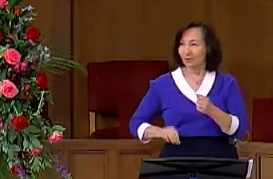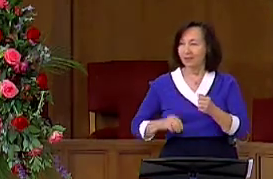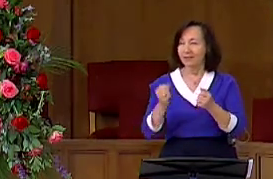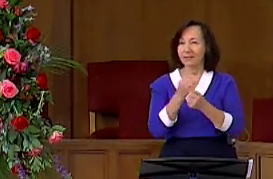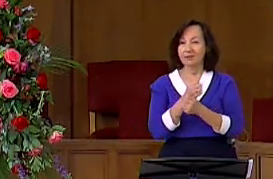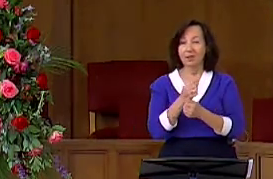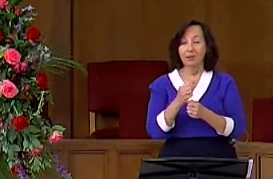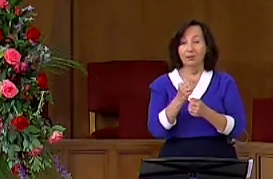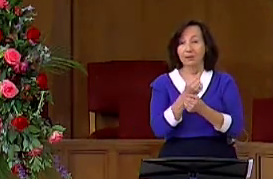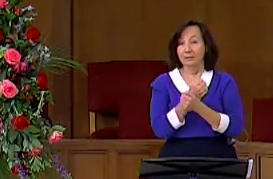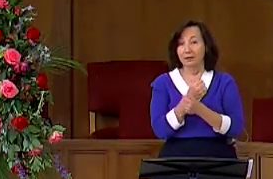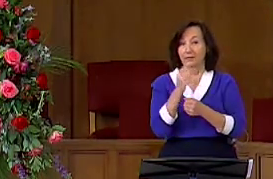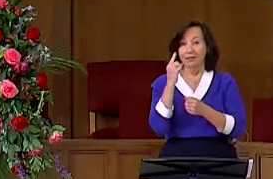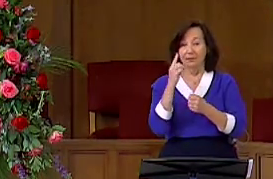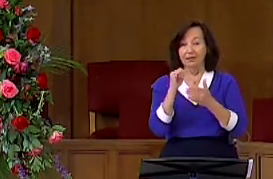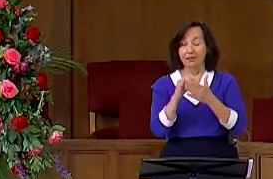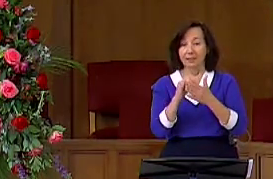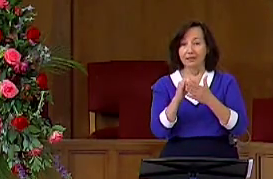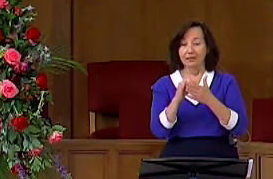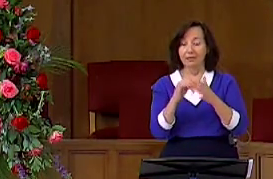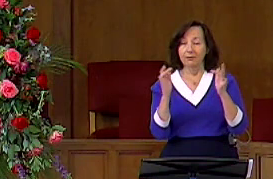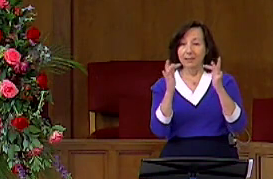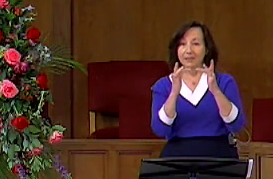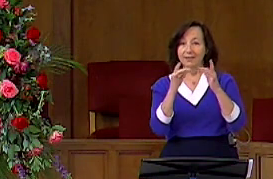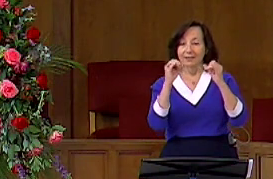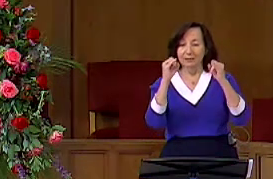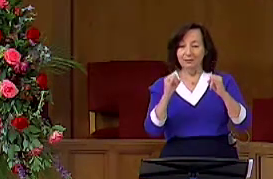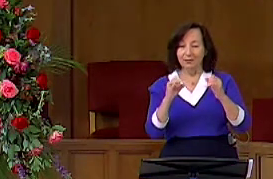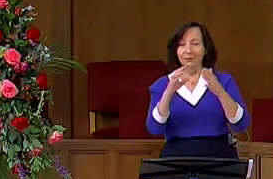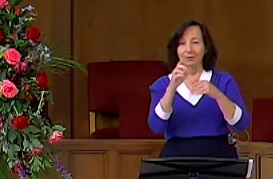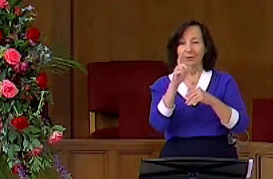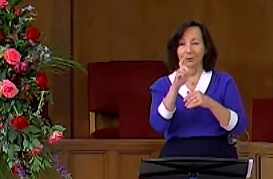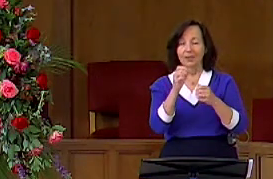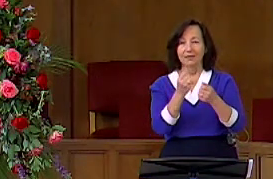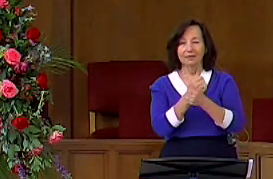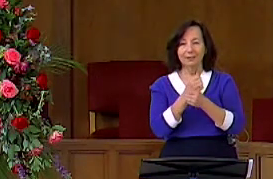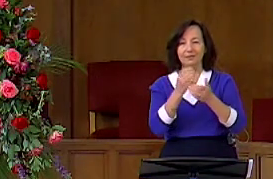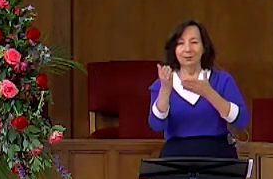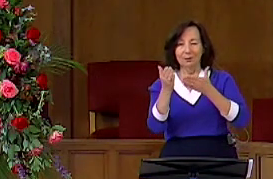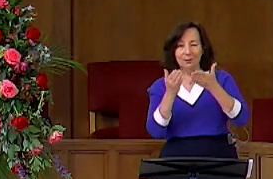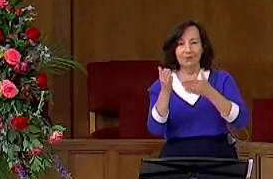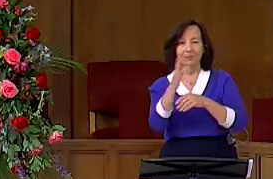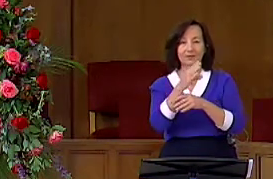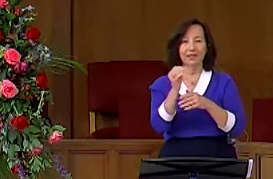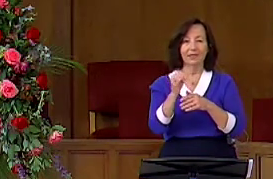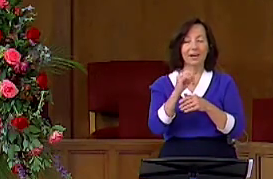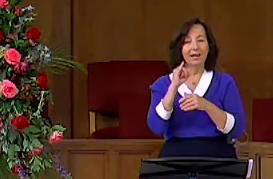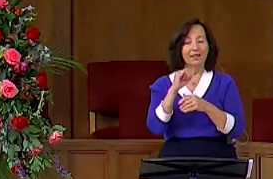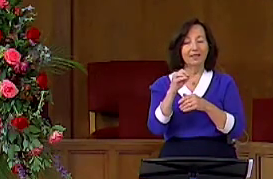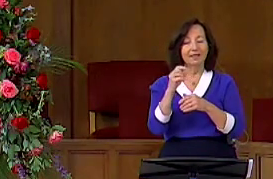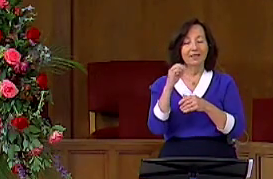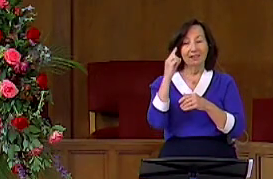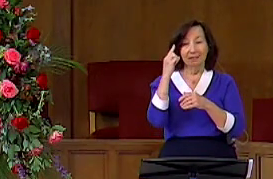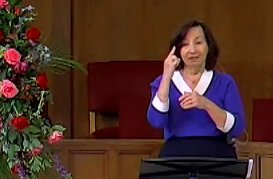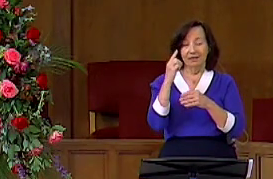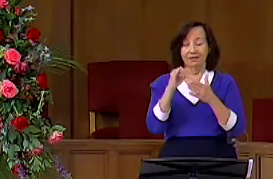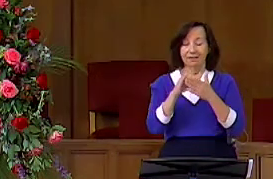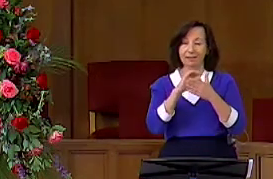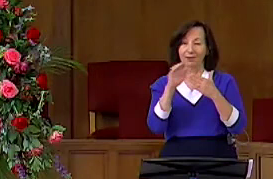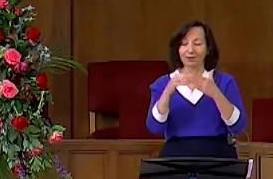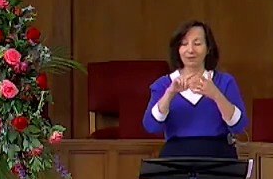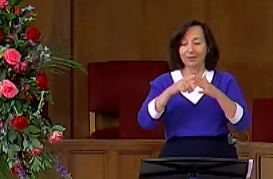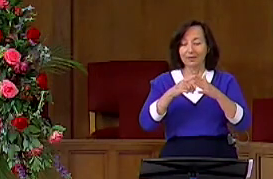as we connect individuals to love God and just serve. And I think it all begins with that